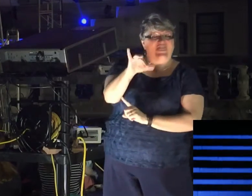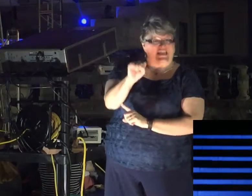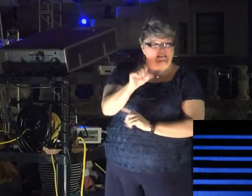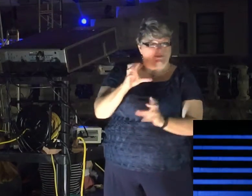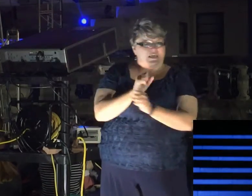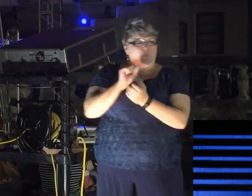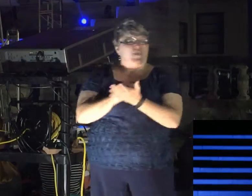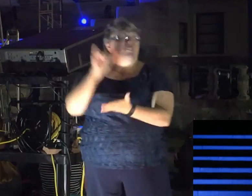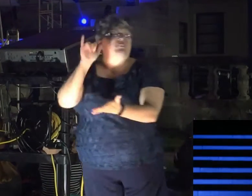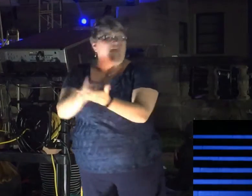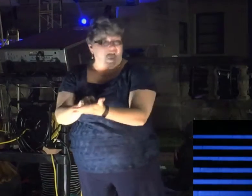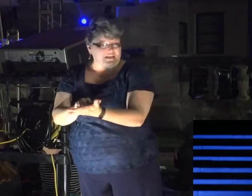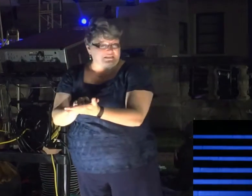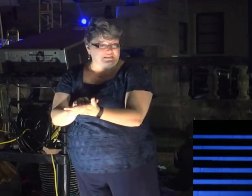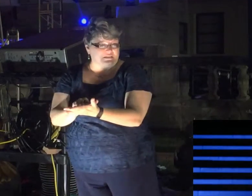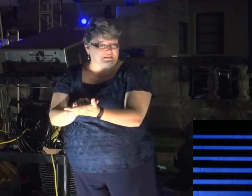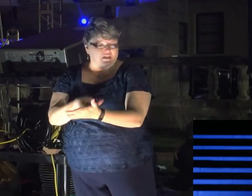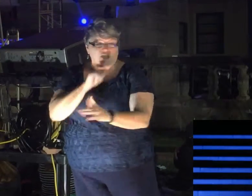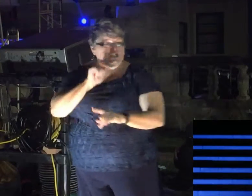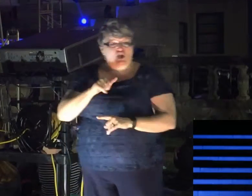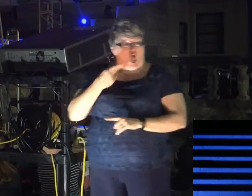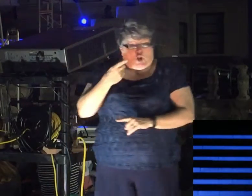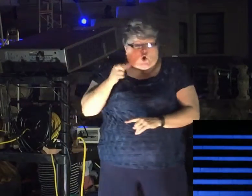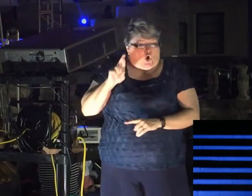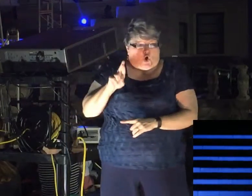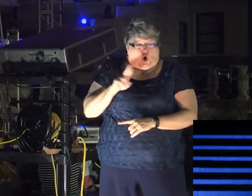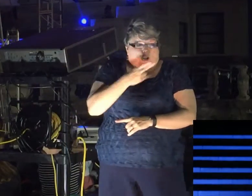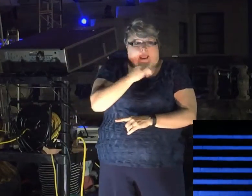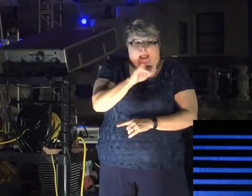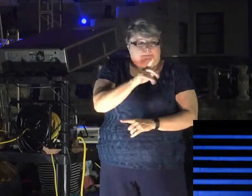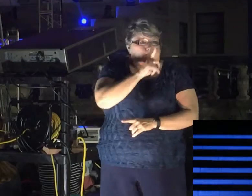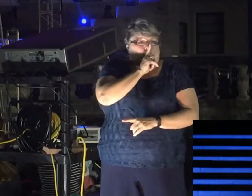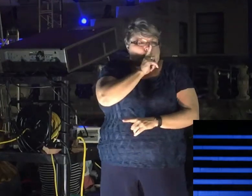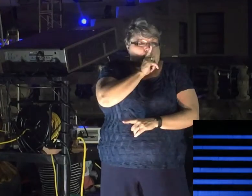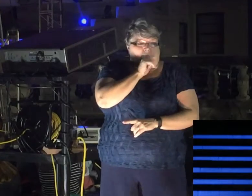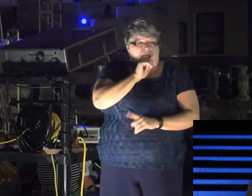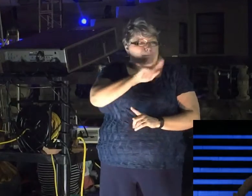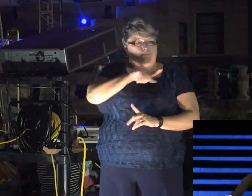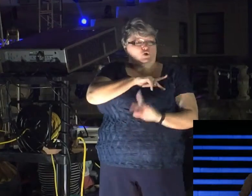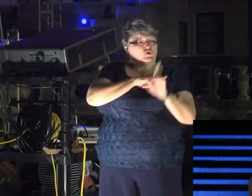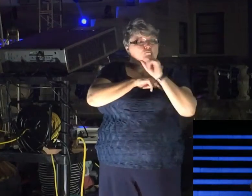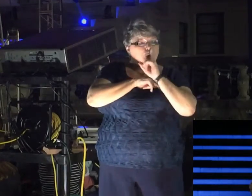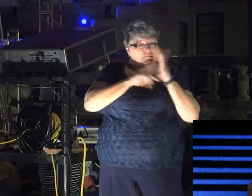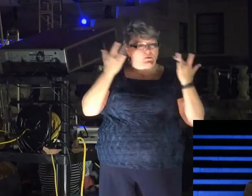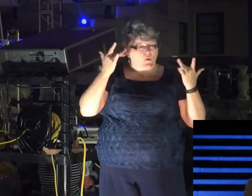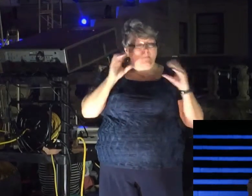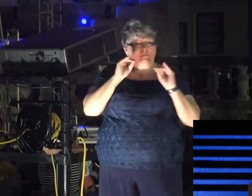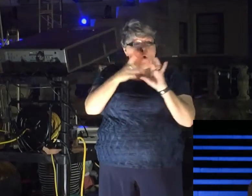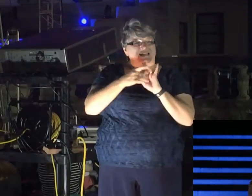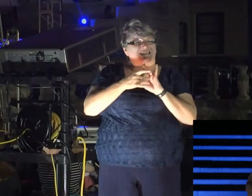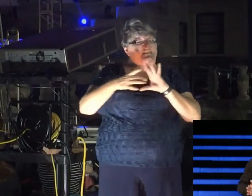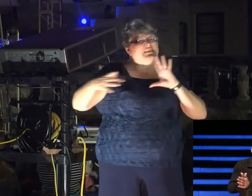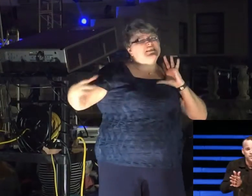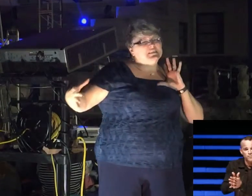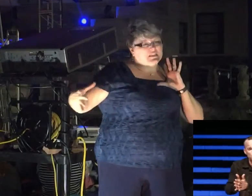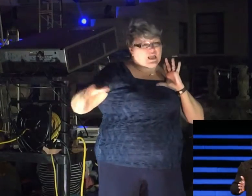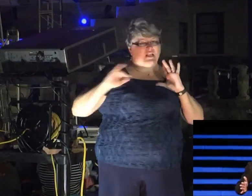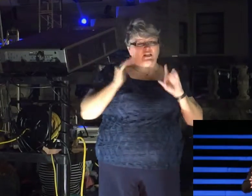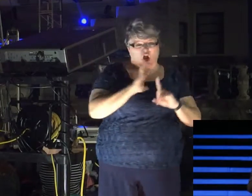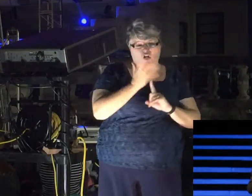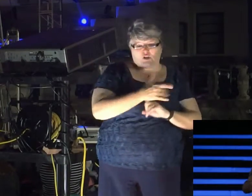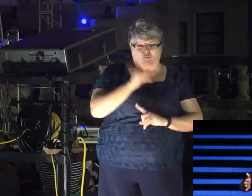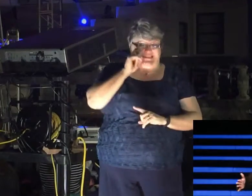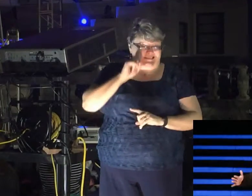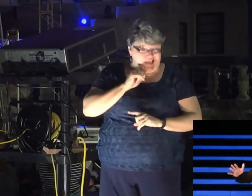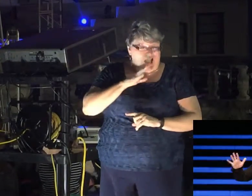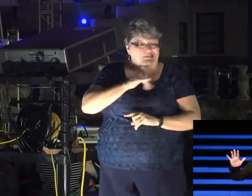hit this. I want to get with that. There's no more personalizing of the pronouns. Why? Because there's more and more of a disconnect in